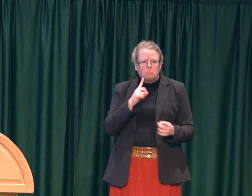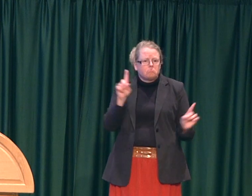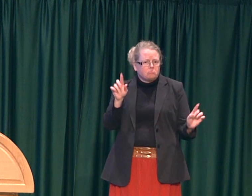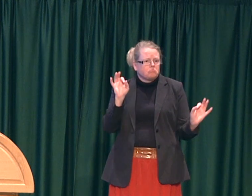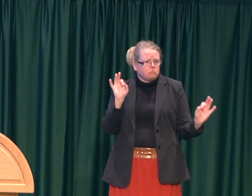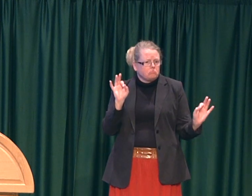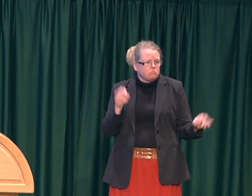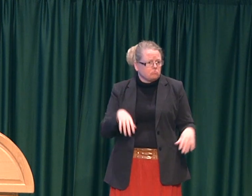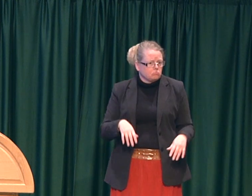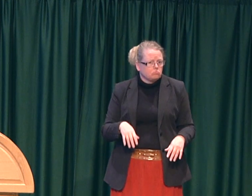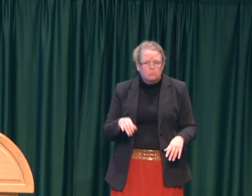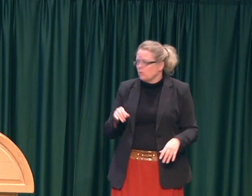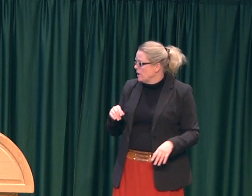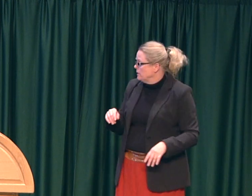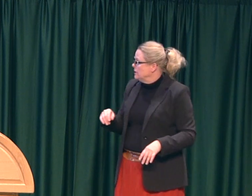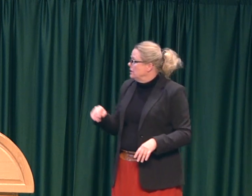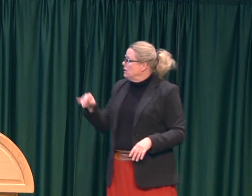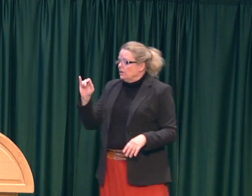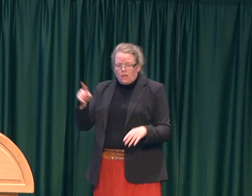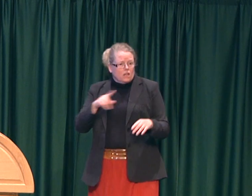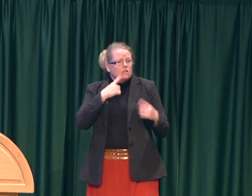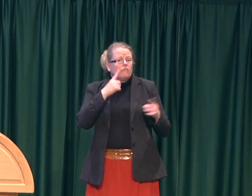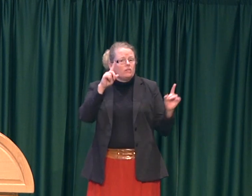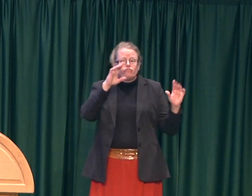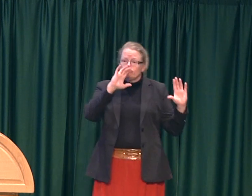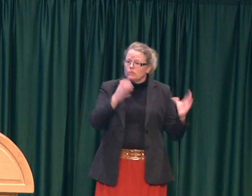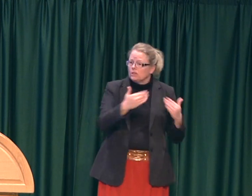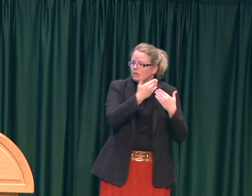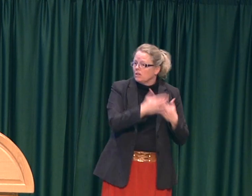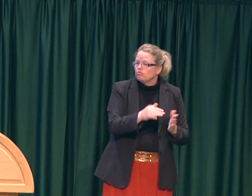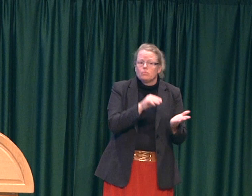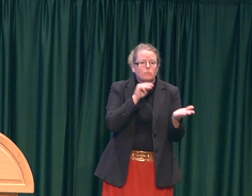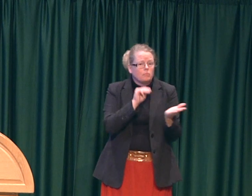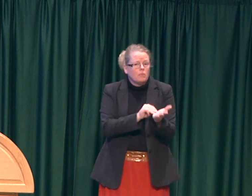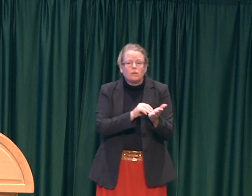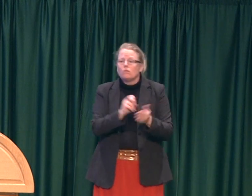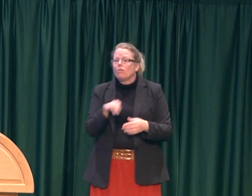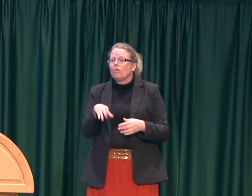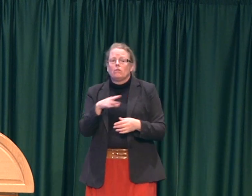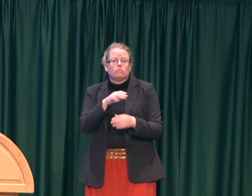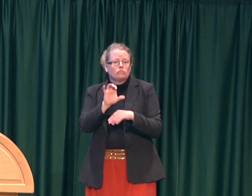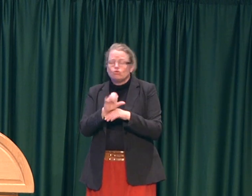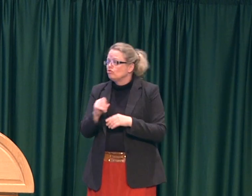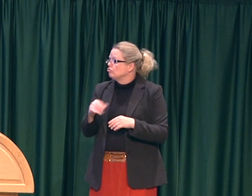So, if you are a sign language user, then effective communication with an interpreter,